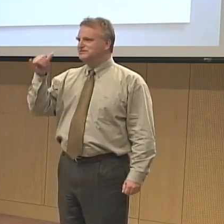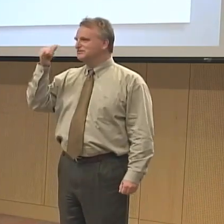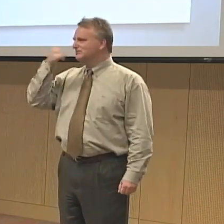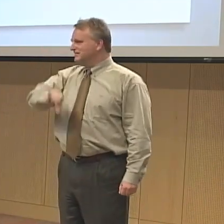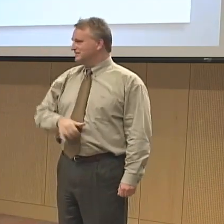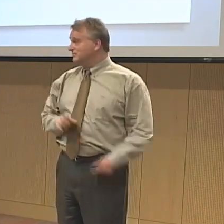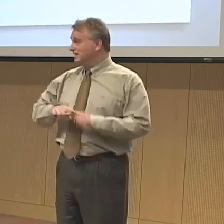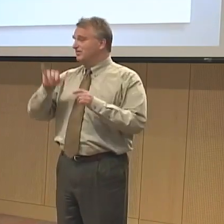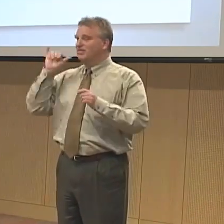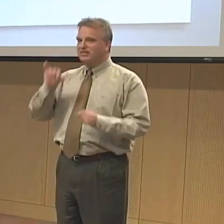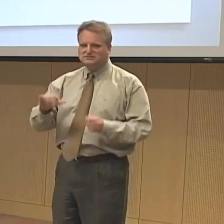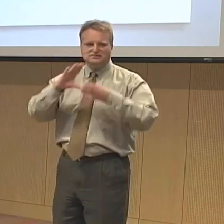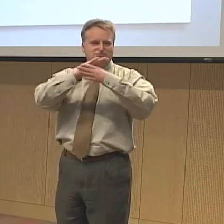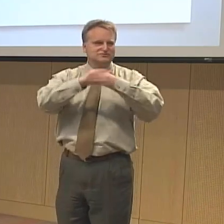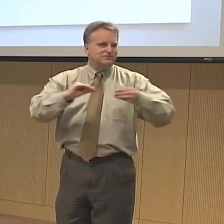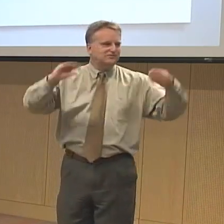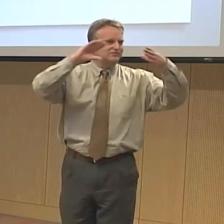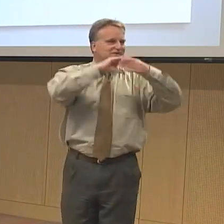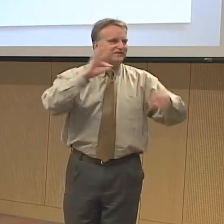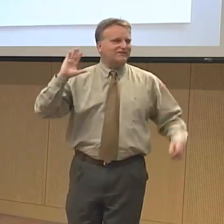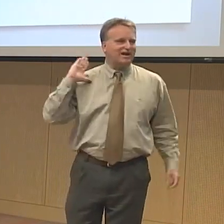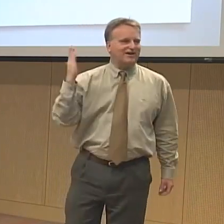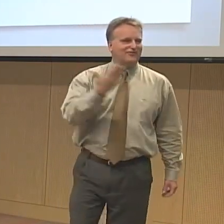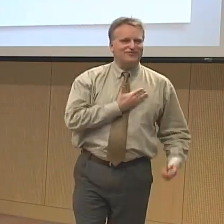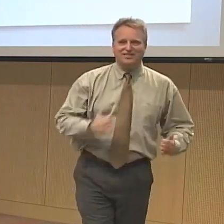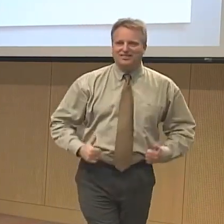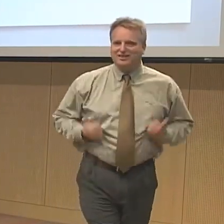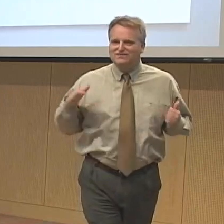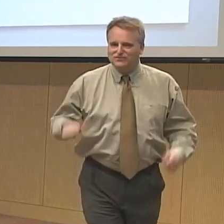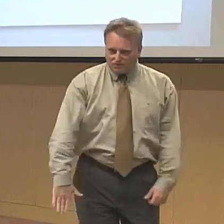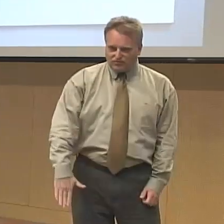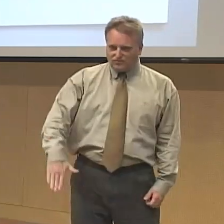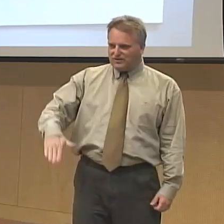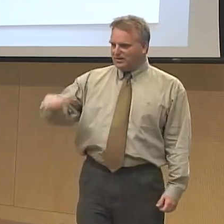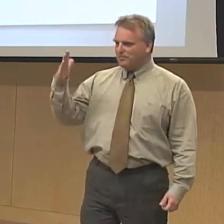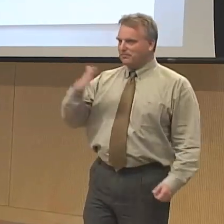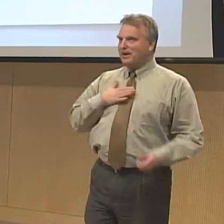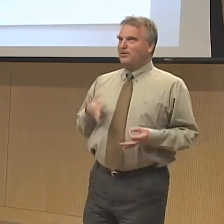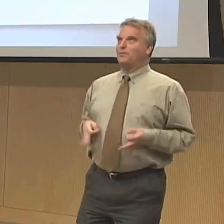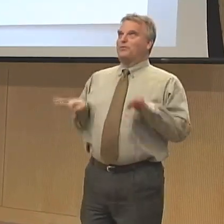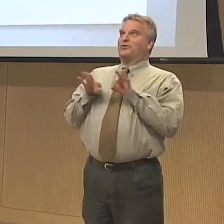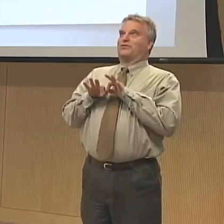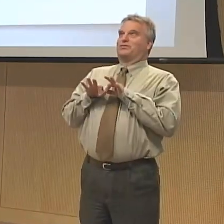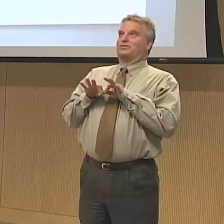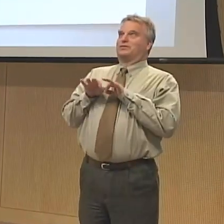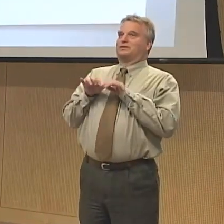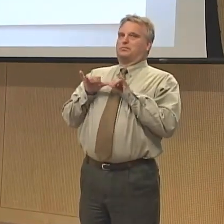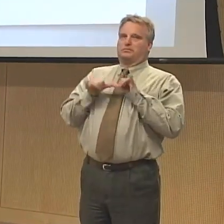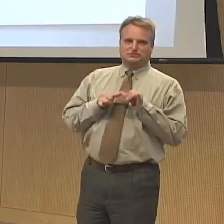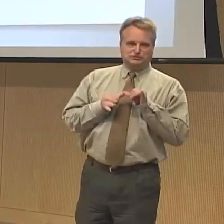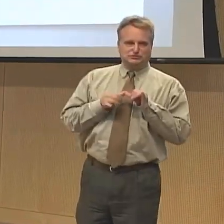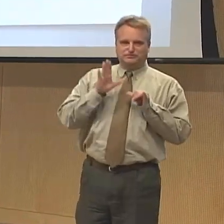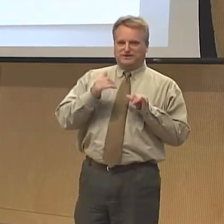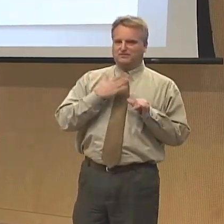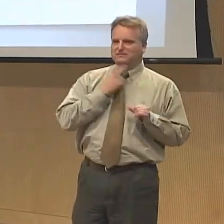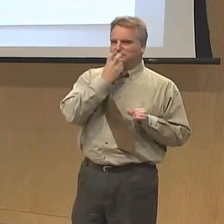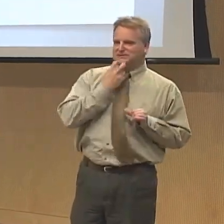ridiculous. But that's the story of our lives growing up. My worth was measured by my speech, by